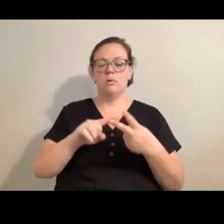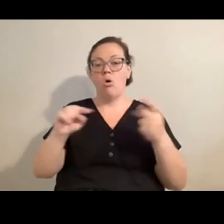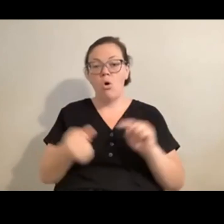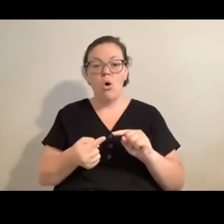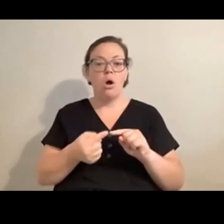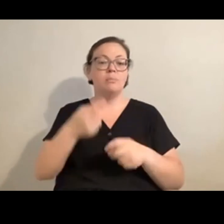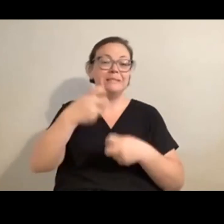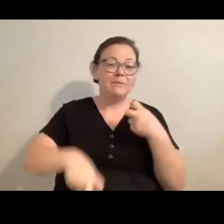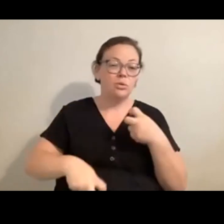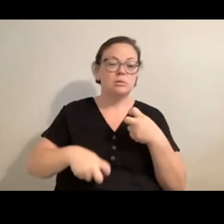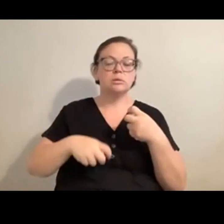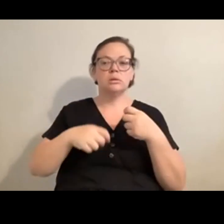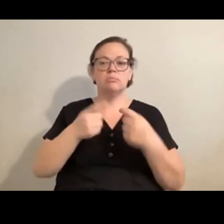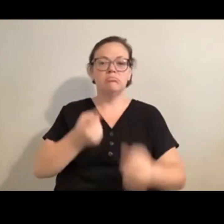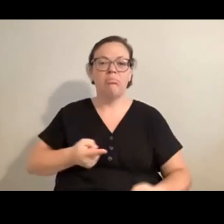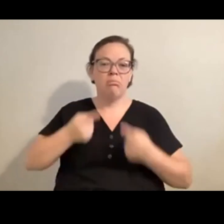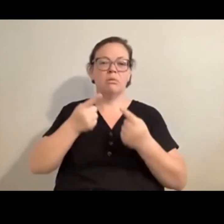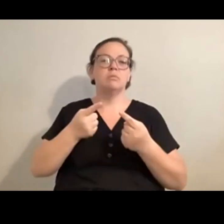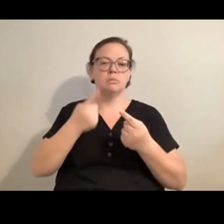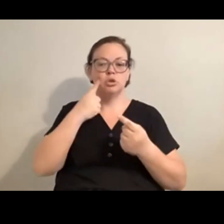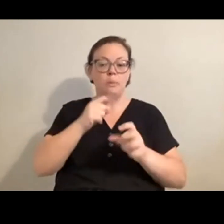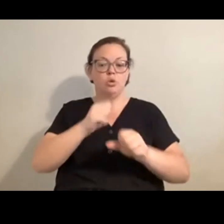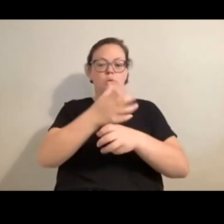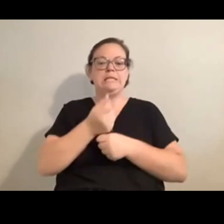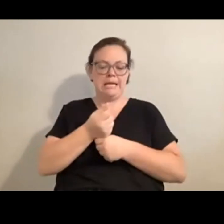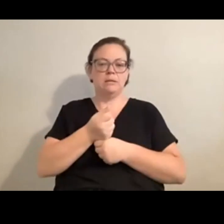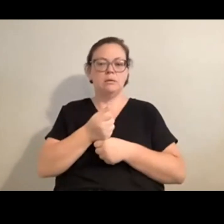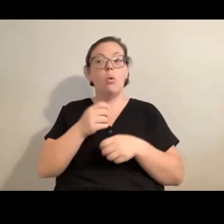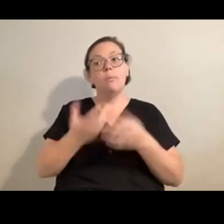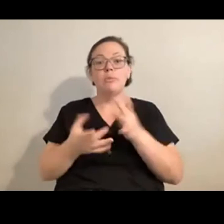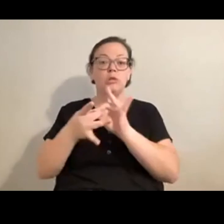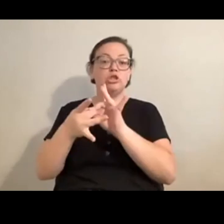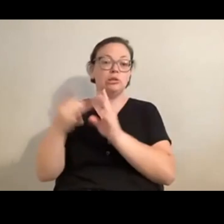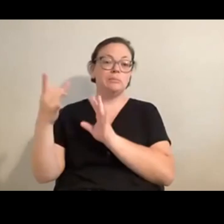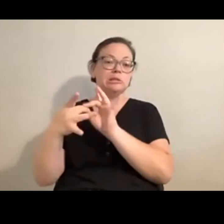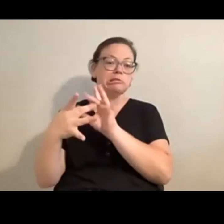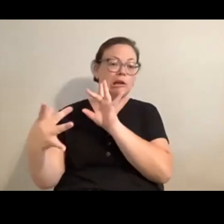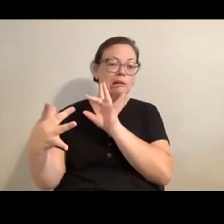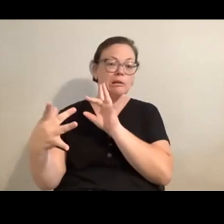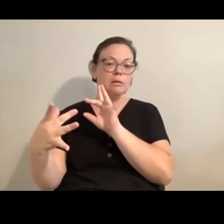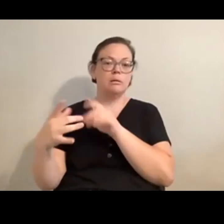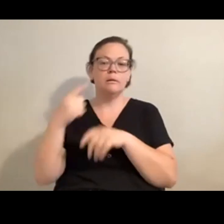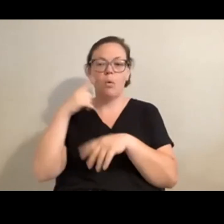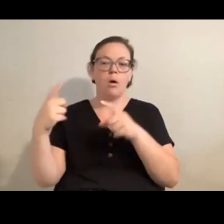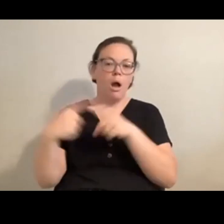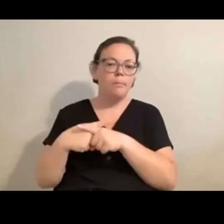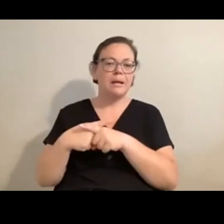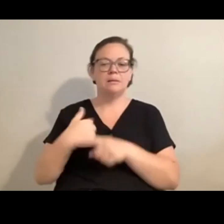in achieving assistance, or can fracture relationships and is meant to complicate and exhaust